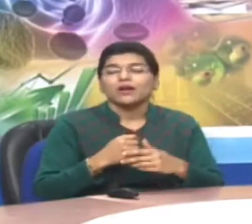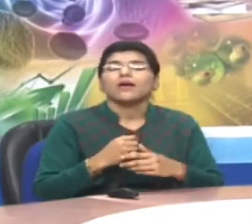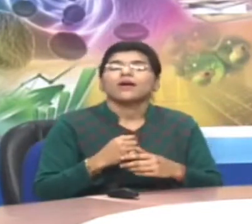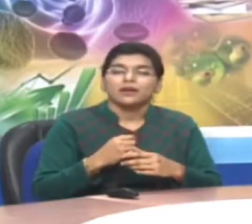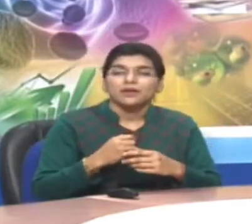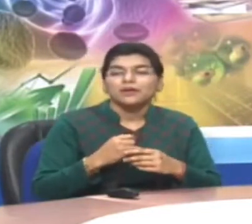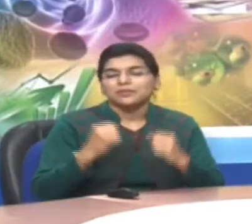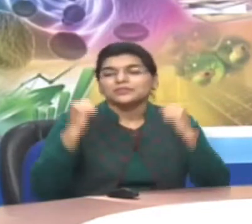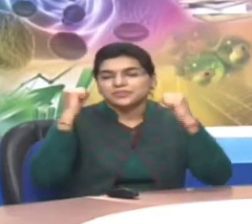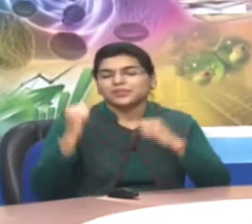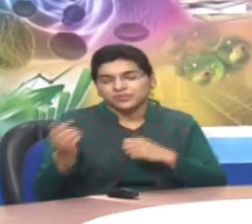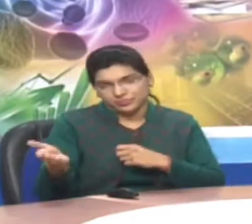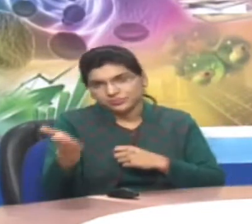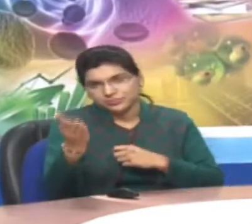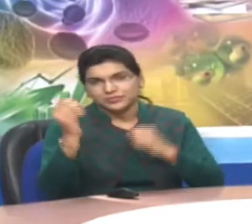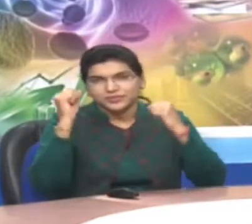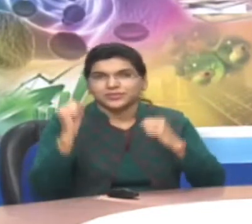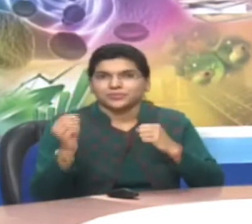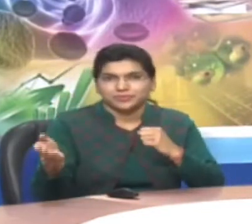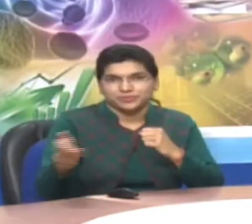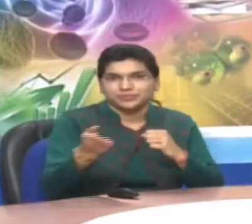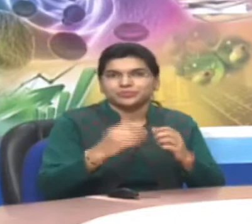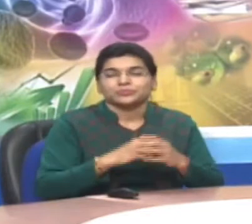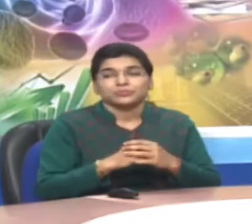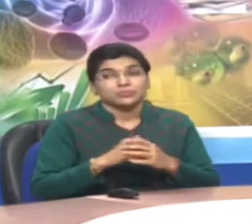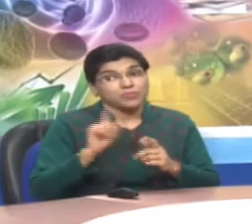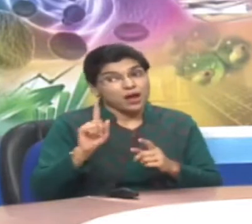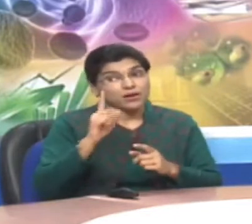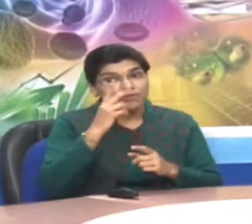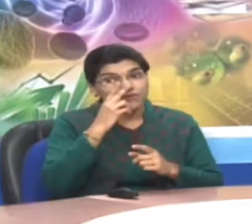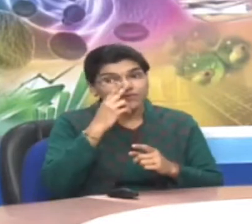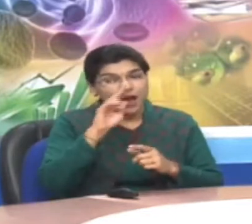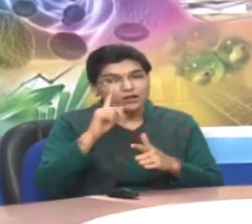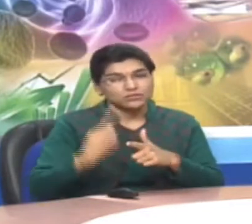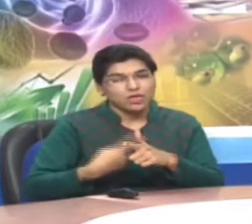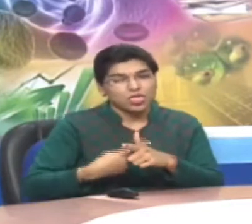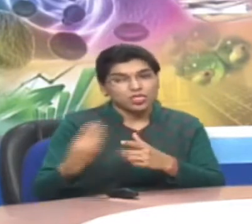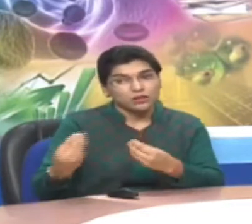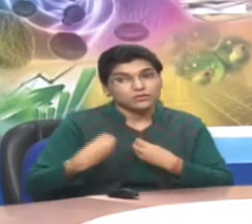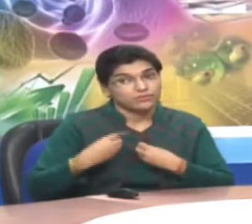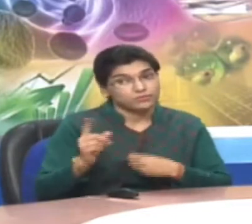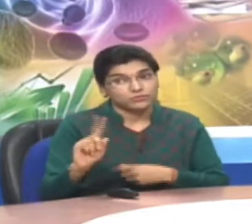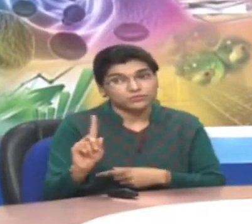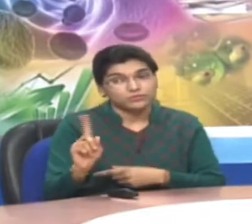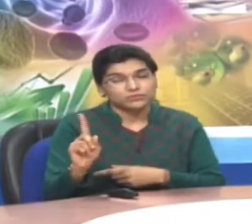Intruder says, sit down there and no funny business.